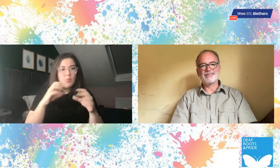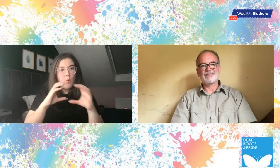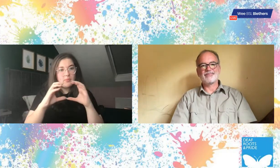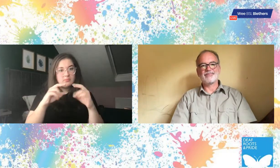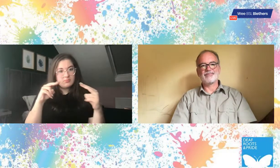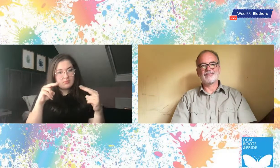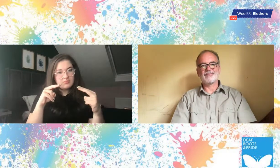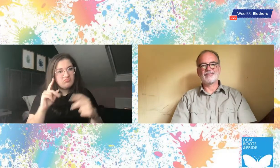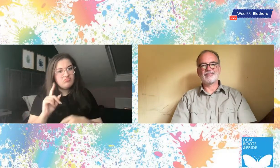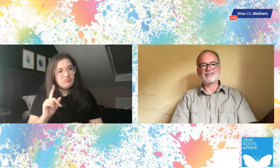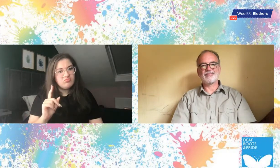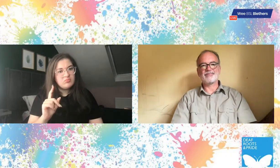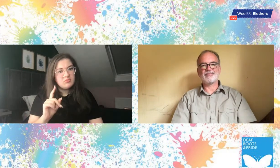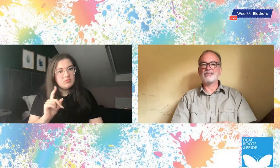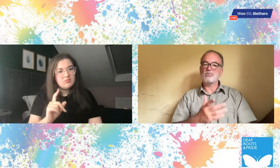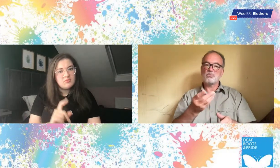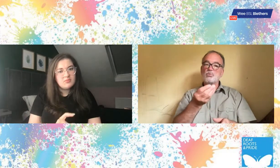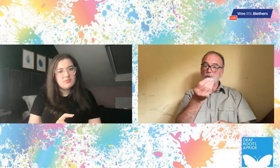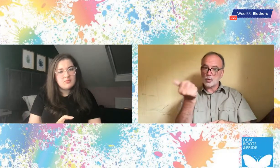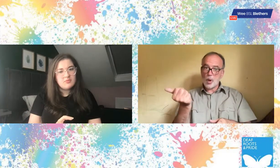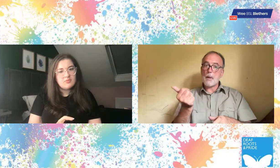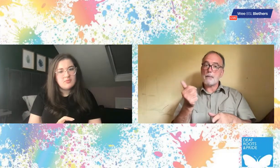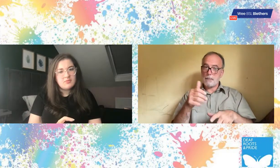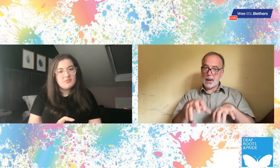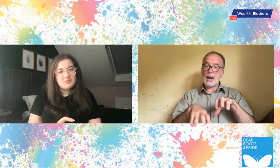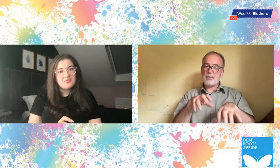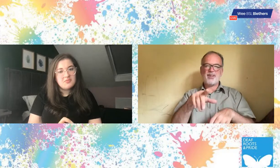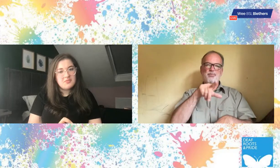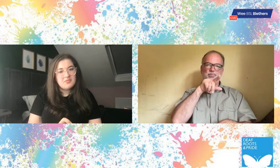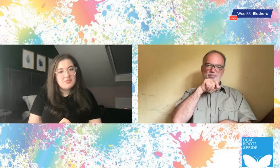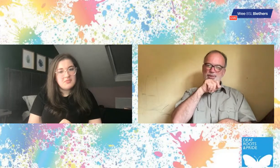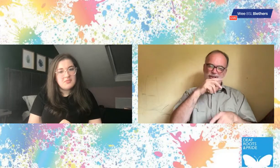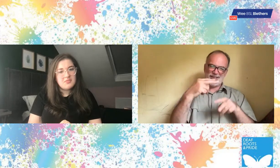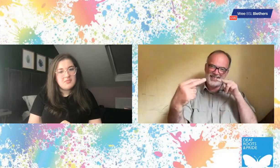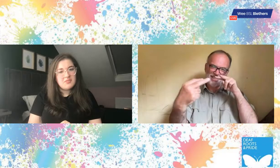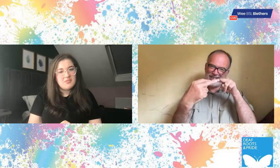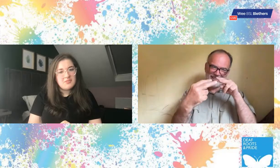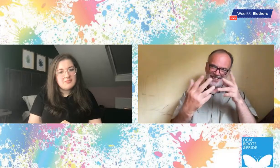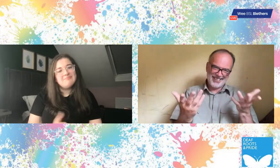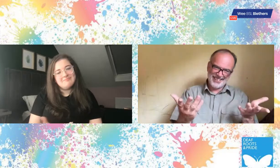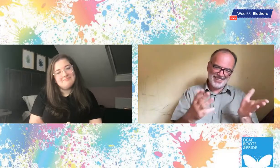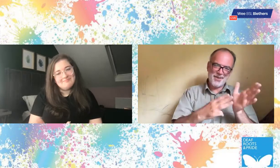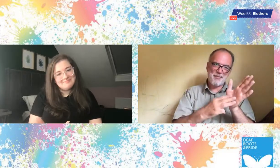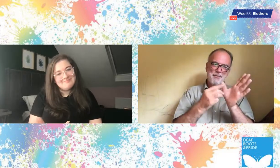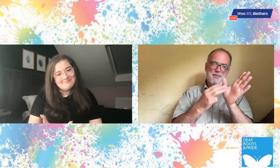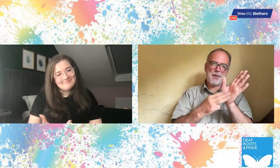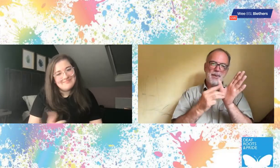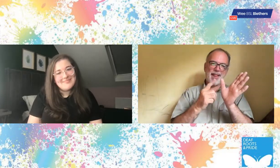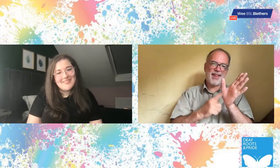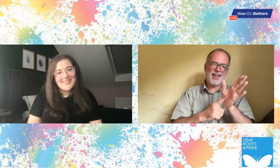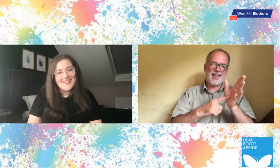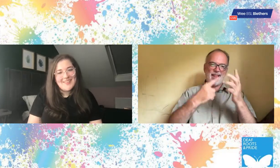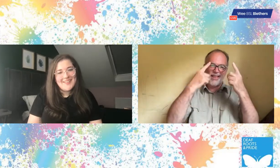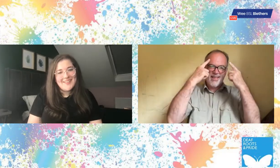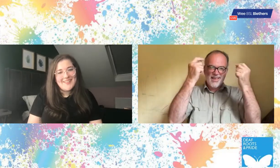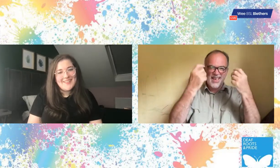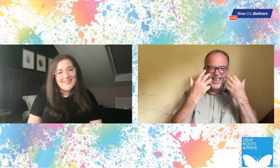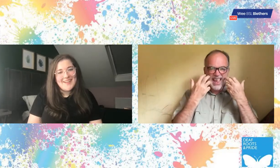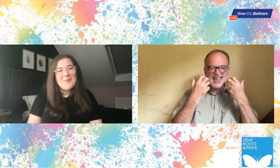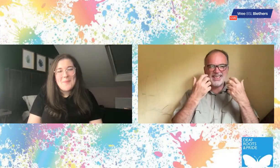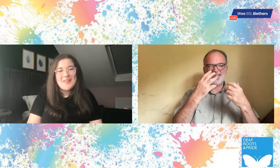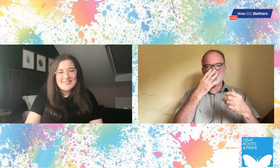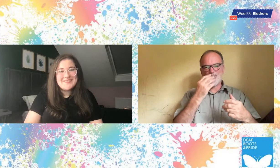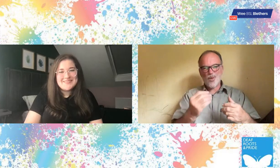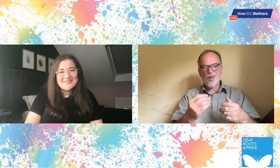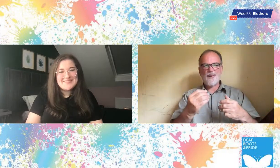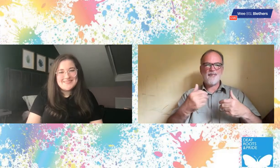bond. Now, is that for all the animals, or is it just some that communicate? Some animals,